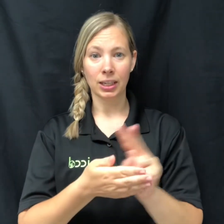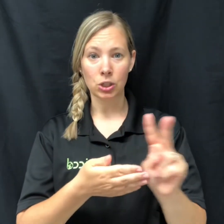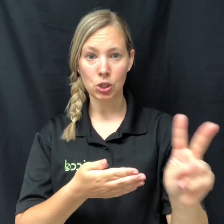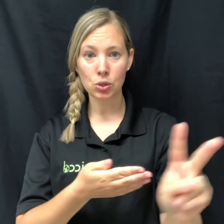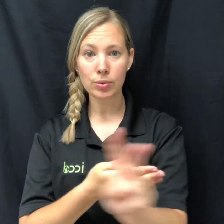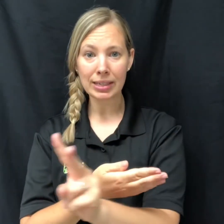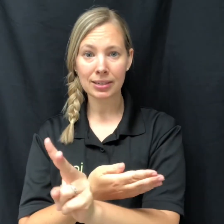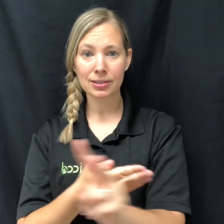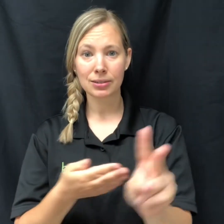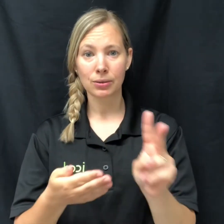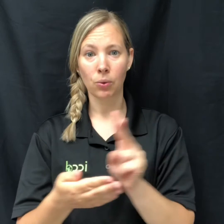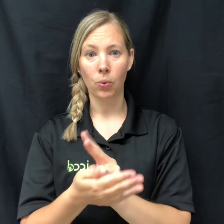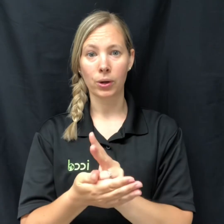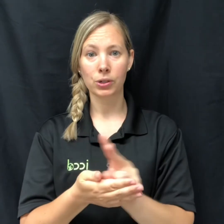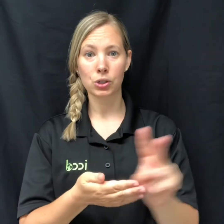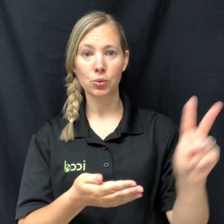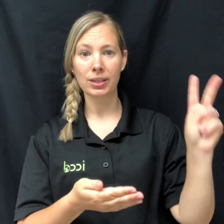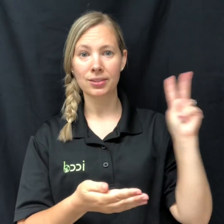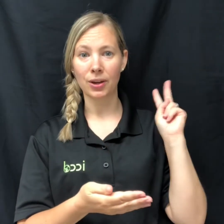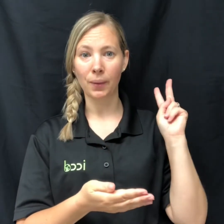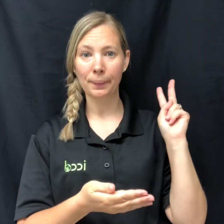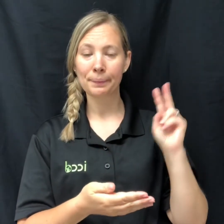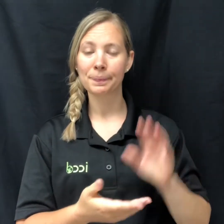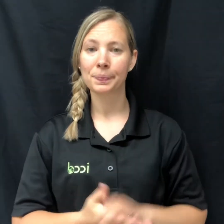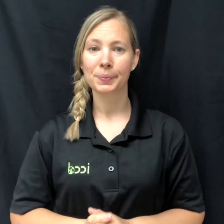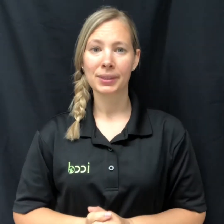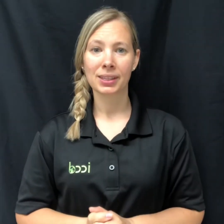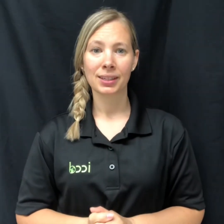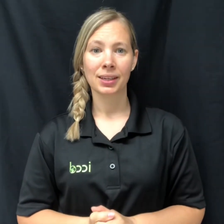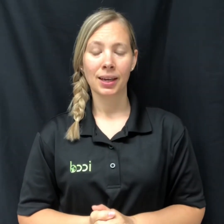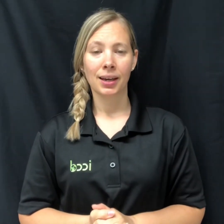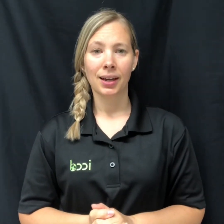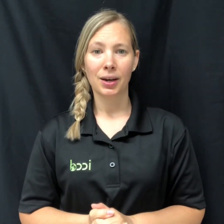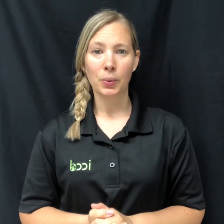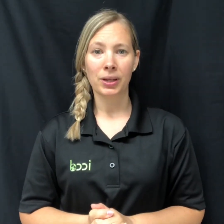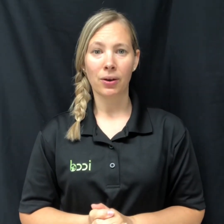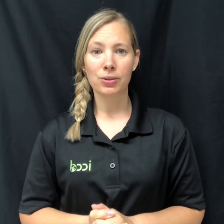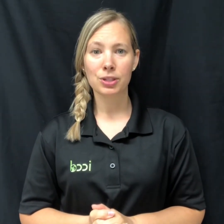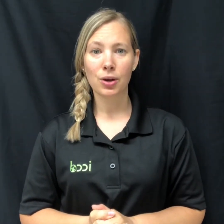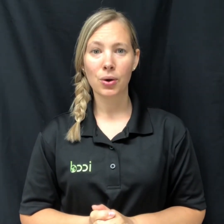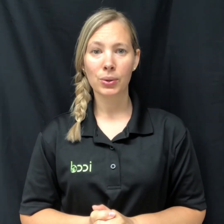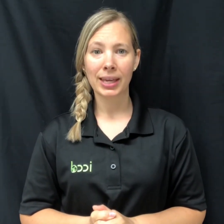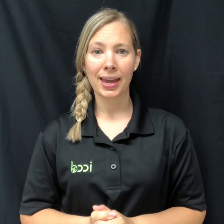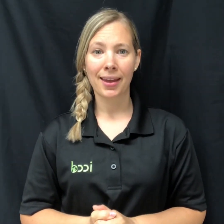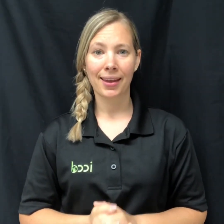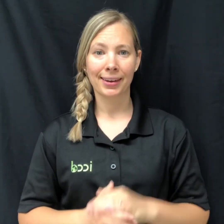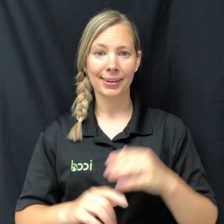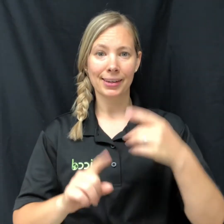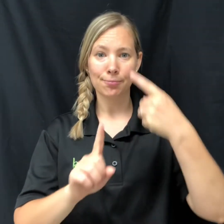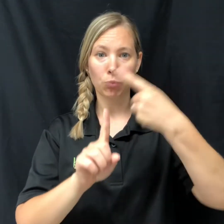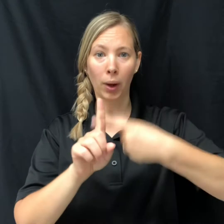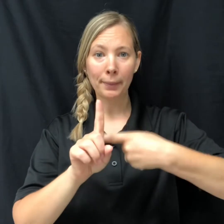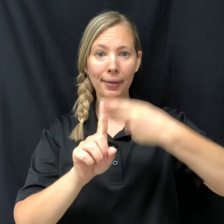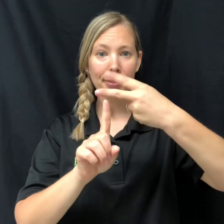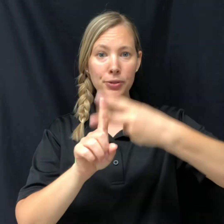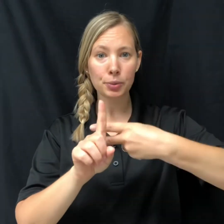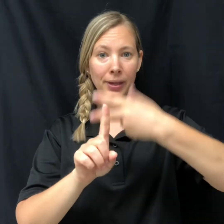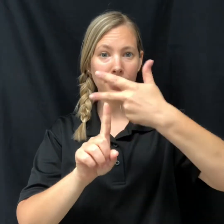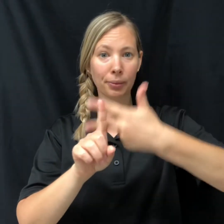2 weeks or 2 weeks ago. We also can 1 month, 2 months, 3